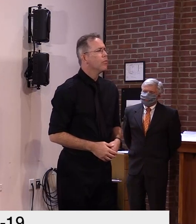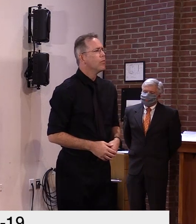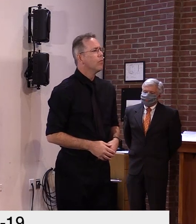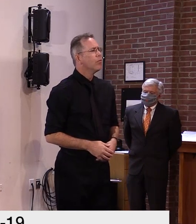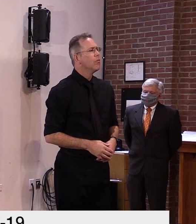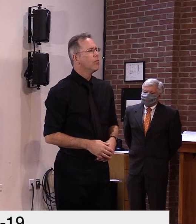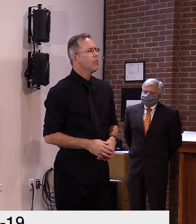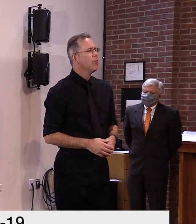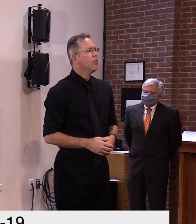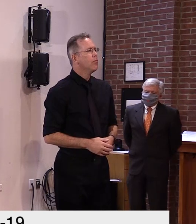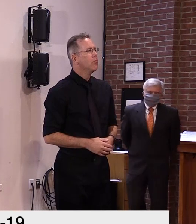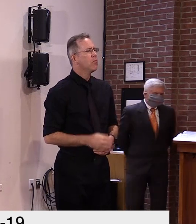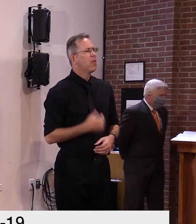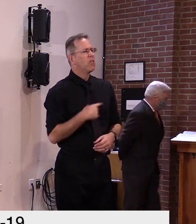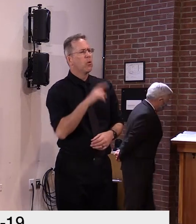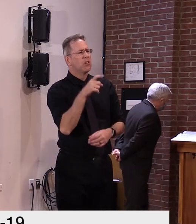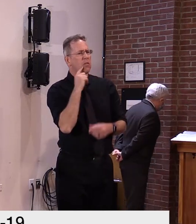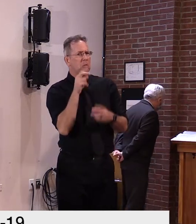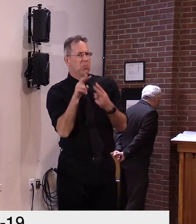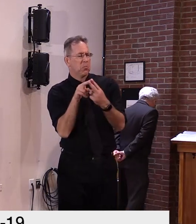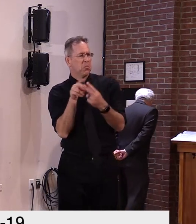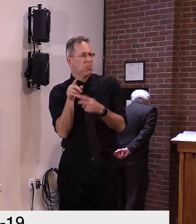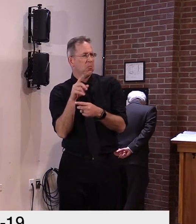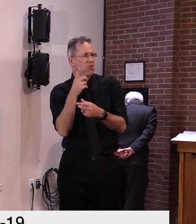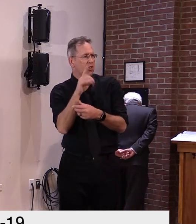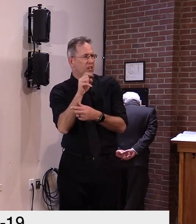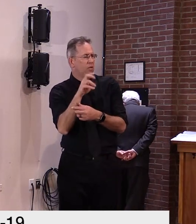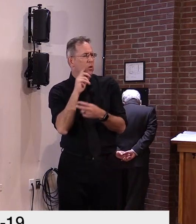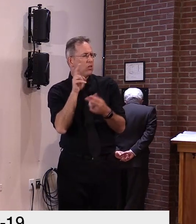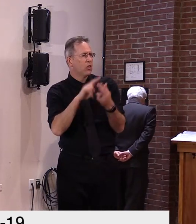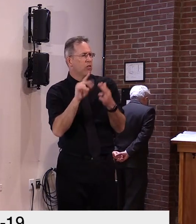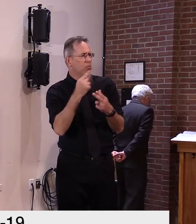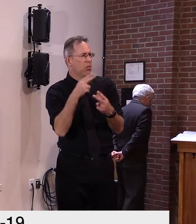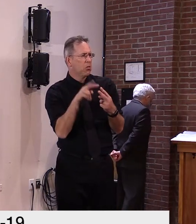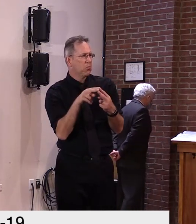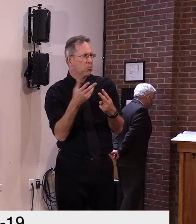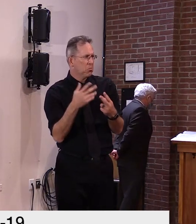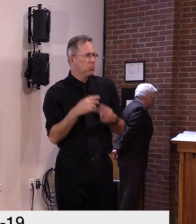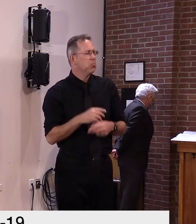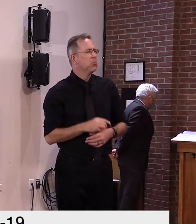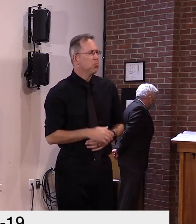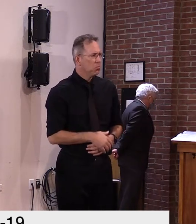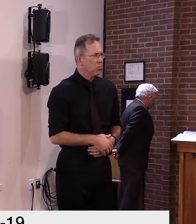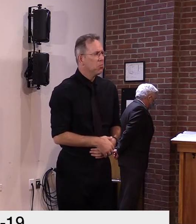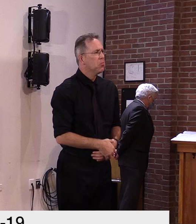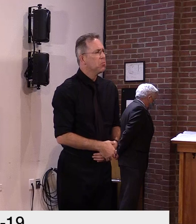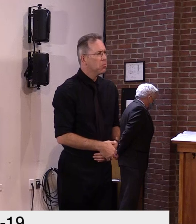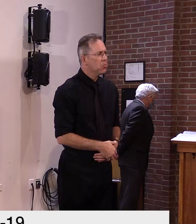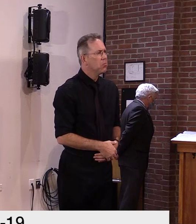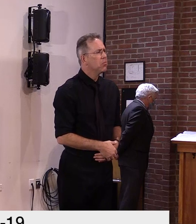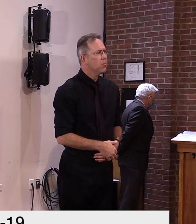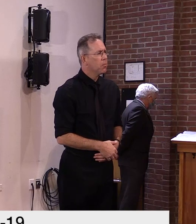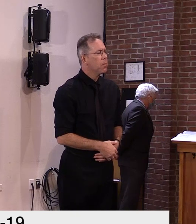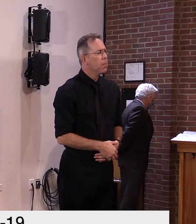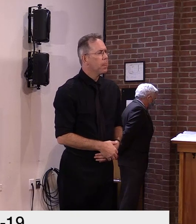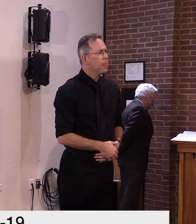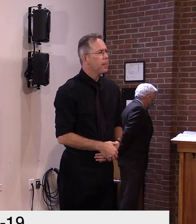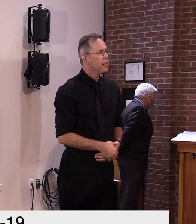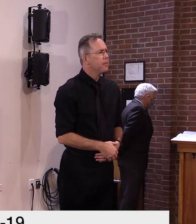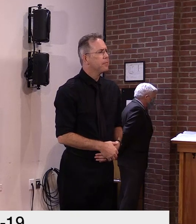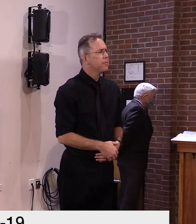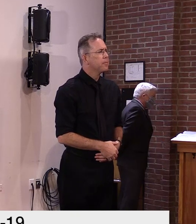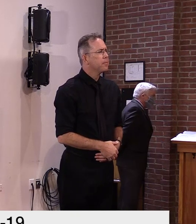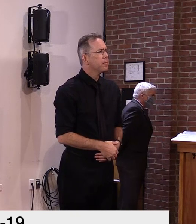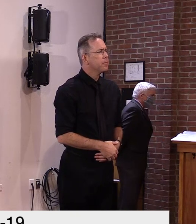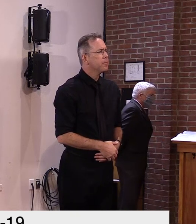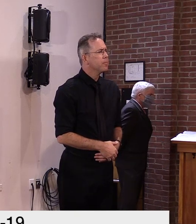combination. I'm hoping that someone can give an update on the recent COVID test by a staff member at